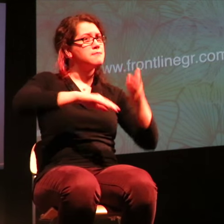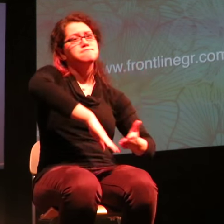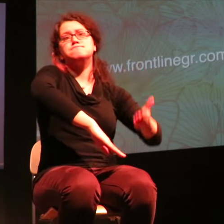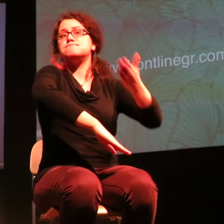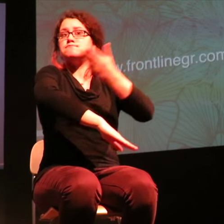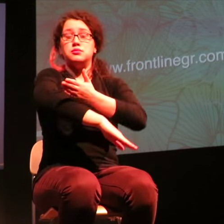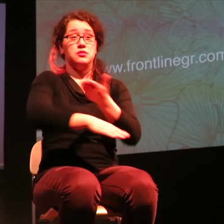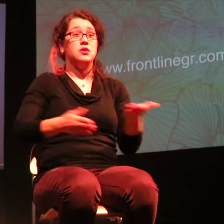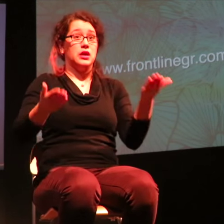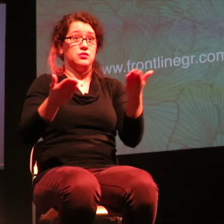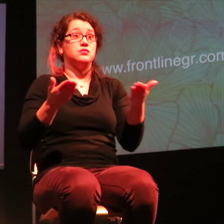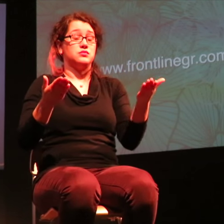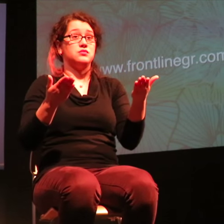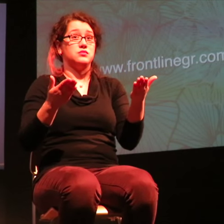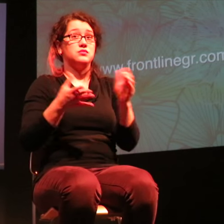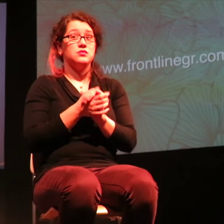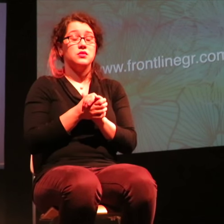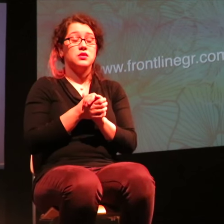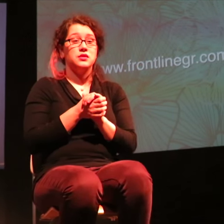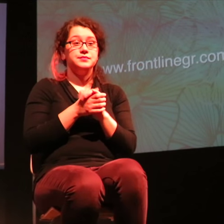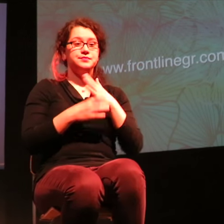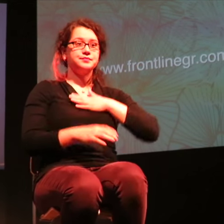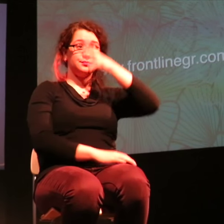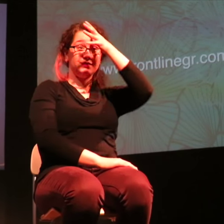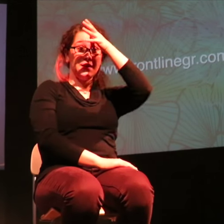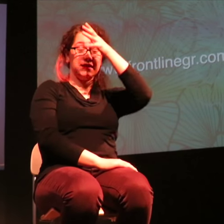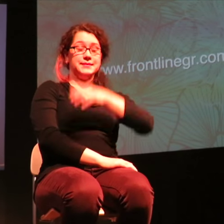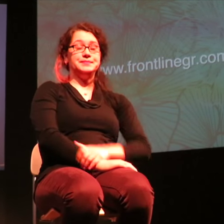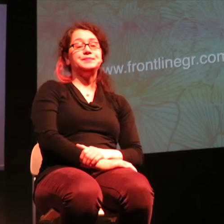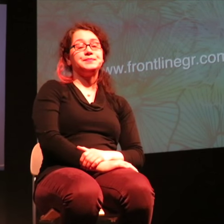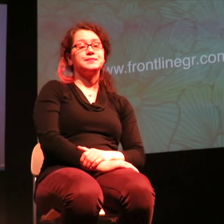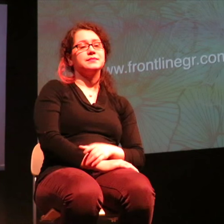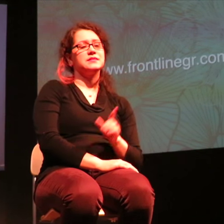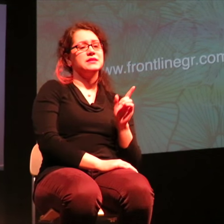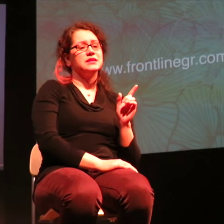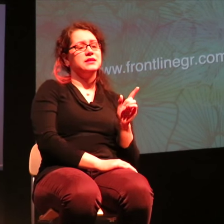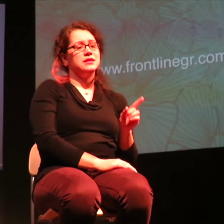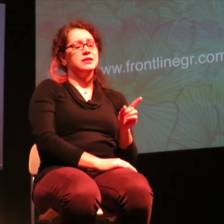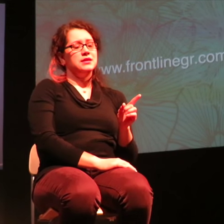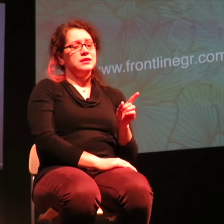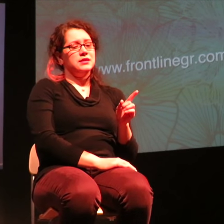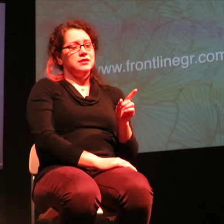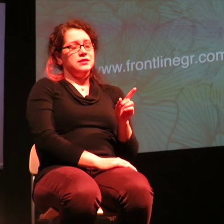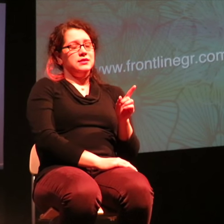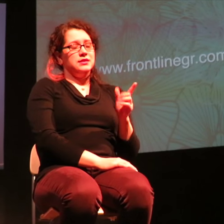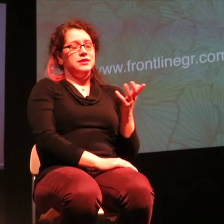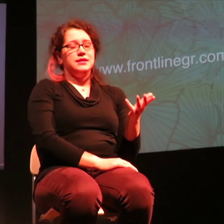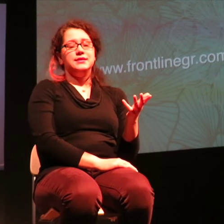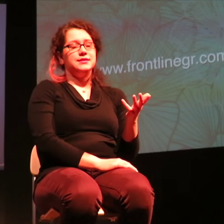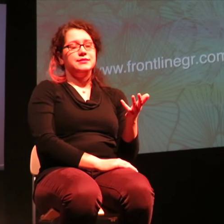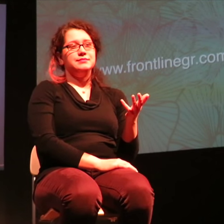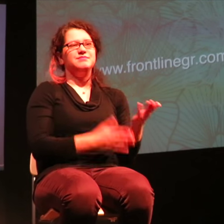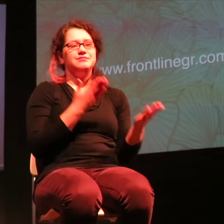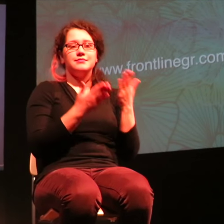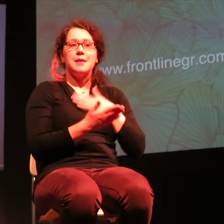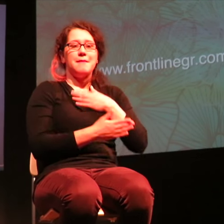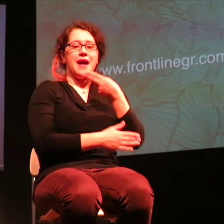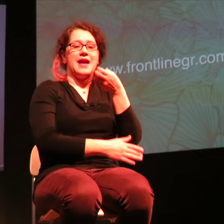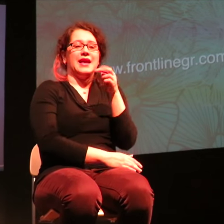this church. My dad is he is probably my